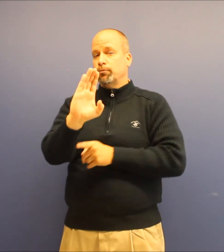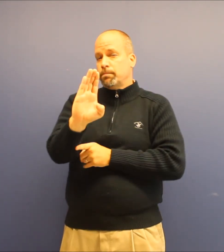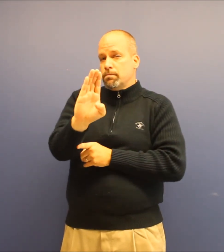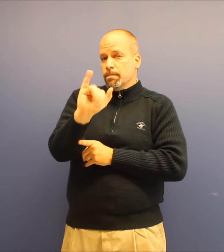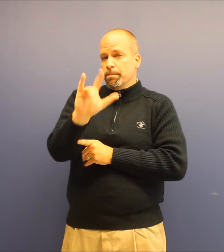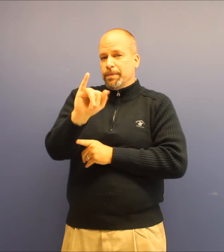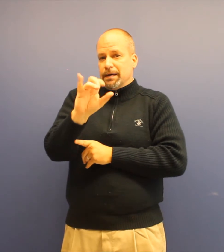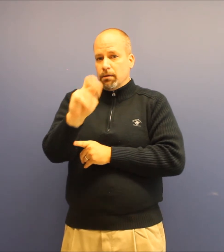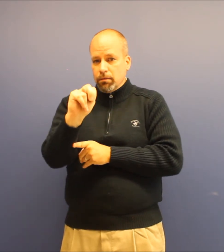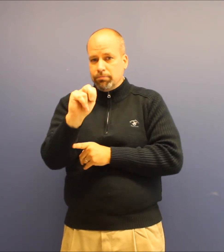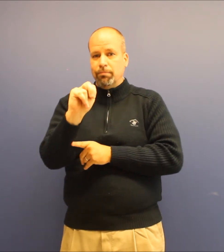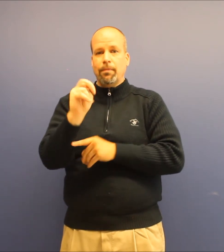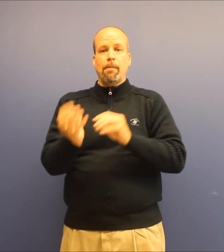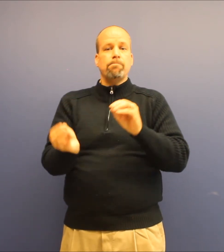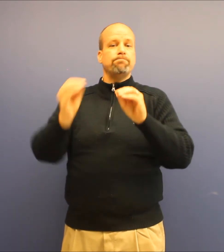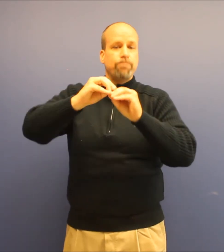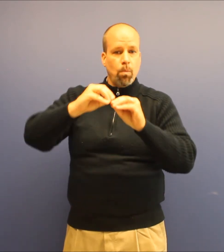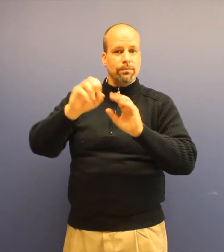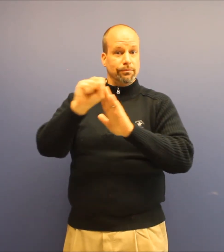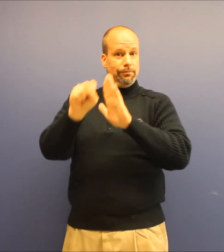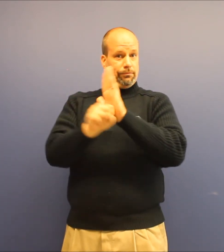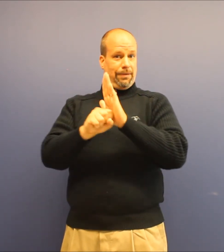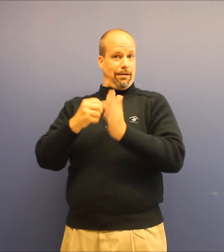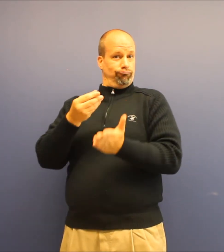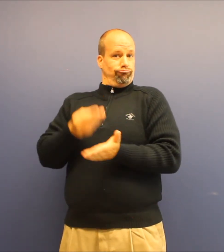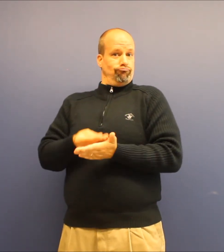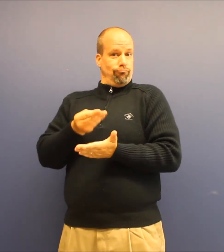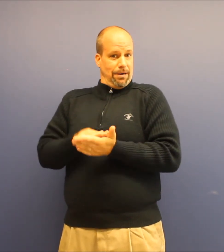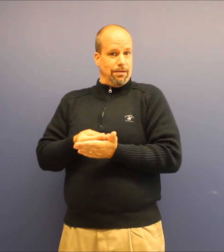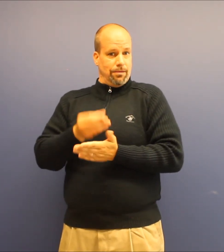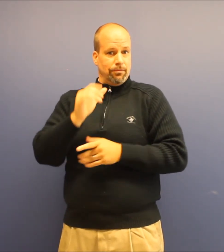doesn't repeal as many of the Obamacare taxes.